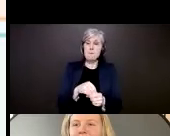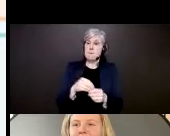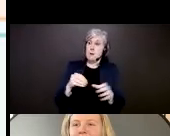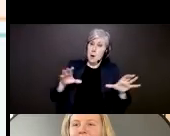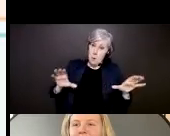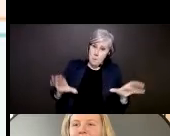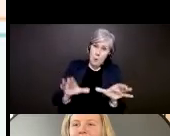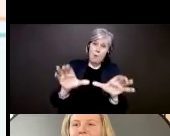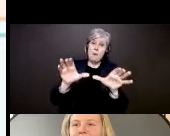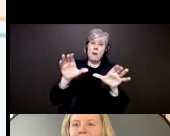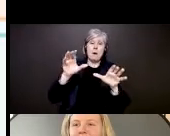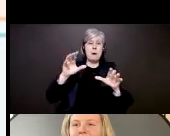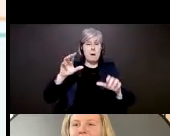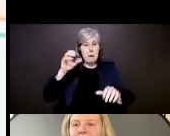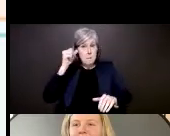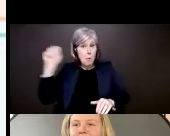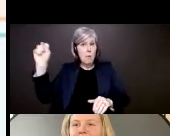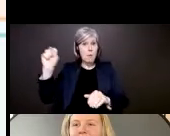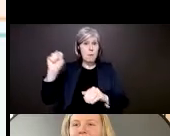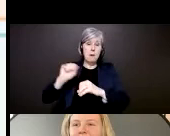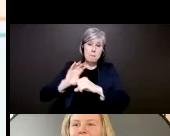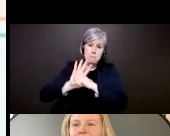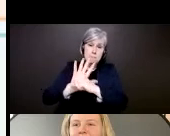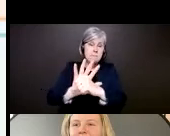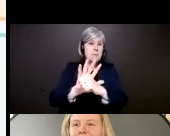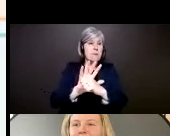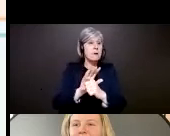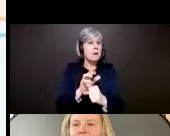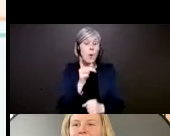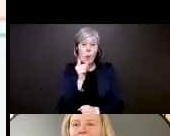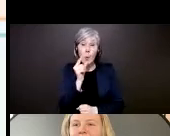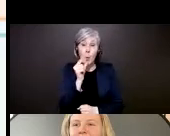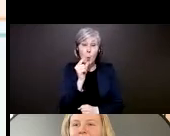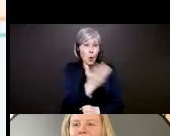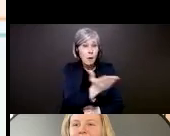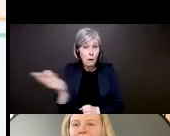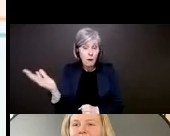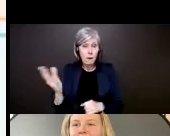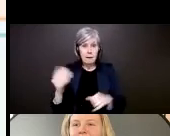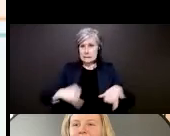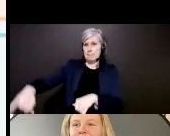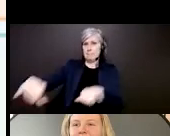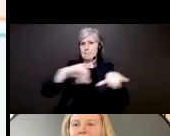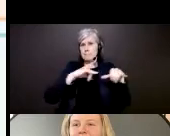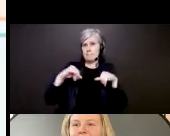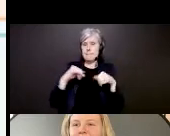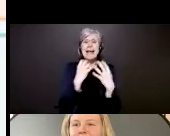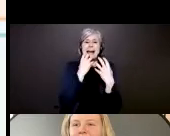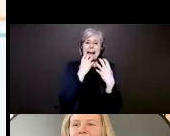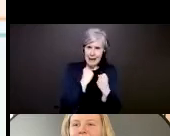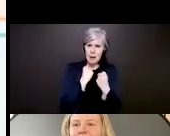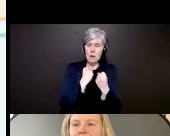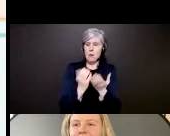about older people, ourselves as we're aging, and who are absolutely doing things that make a